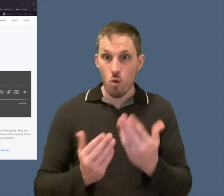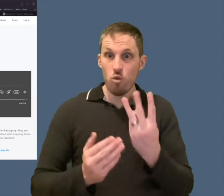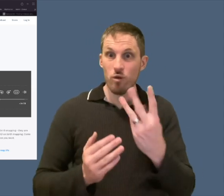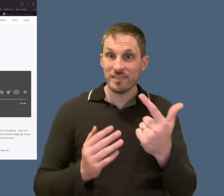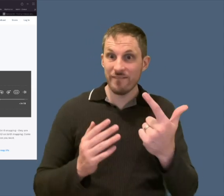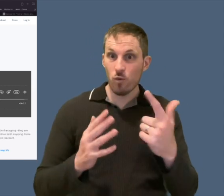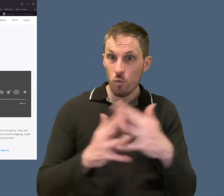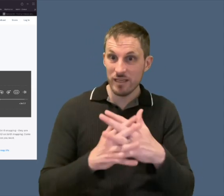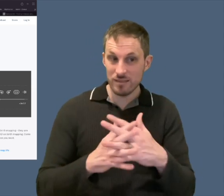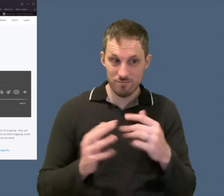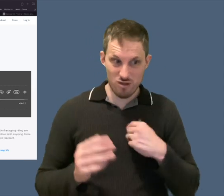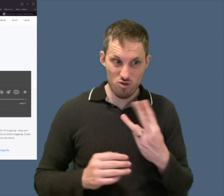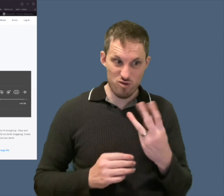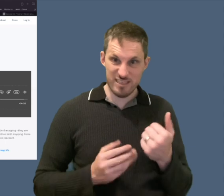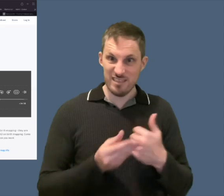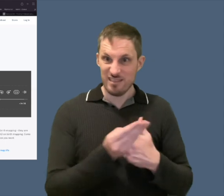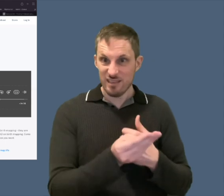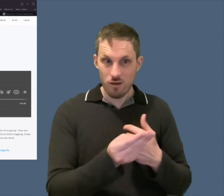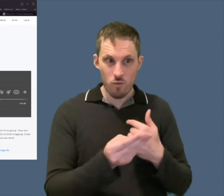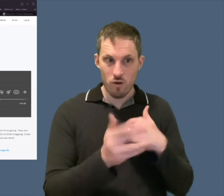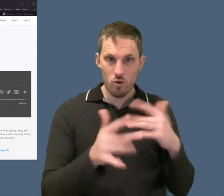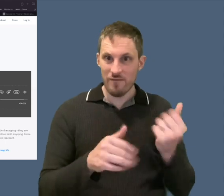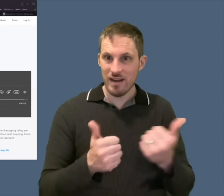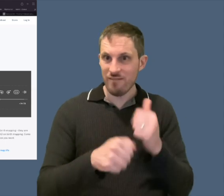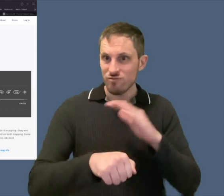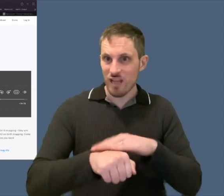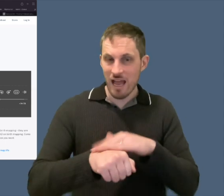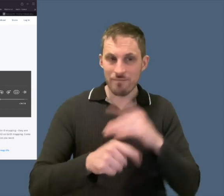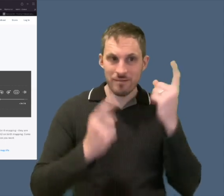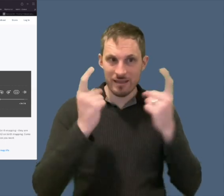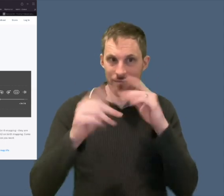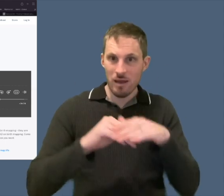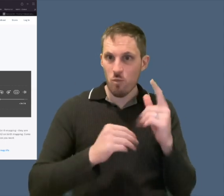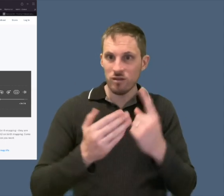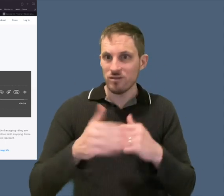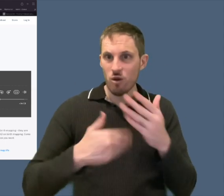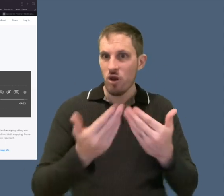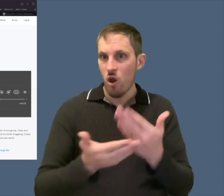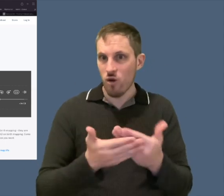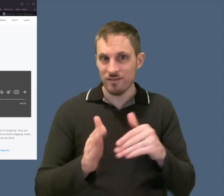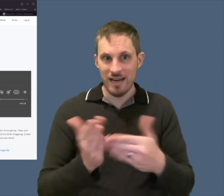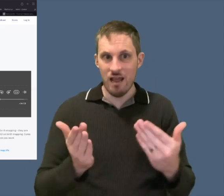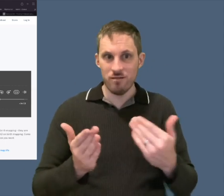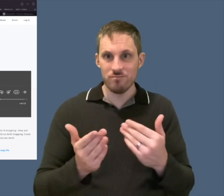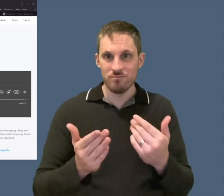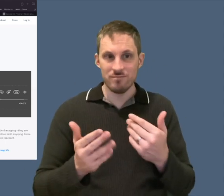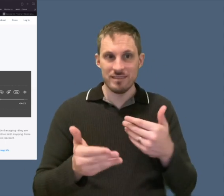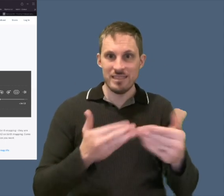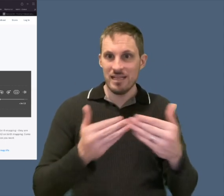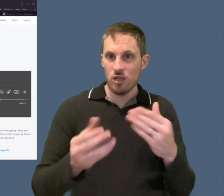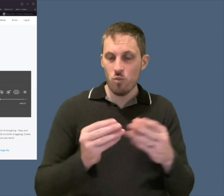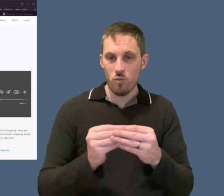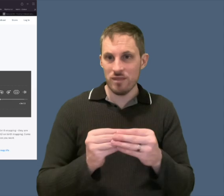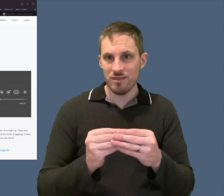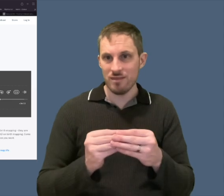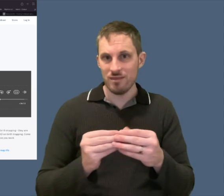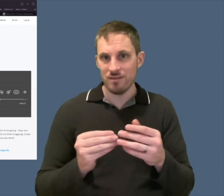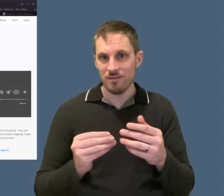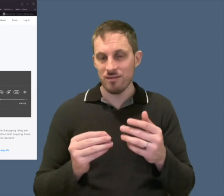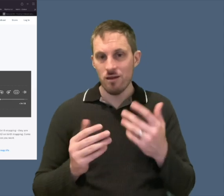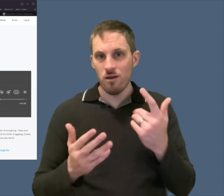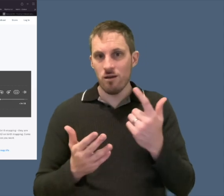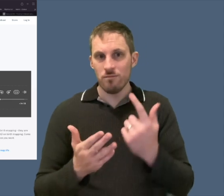weeks, you haven't had enough time to even contemplate what's going on. And then now you're dealing with perhaps NICU and a lot